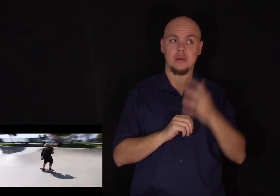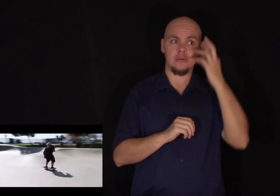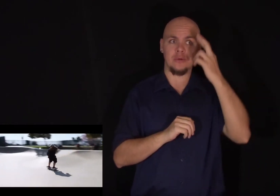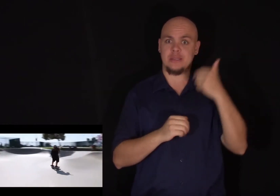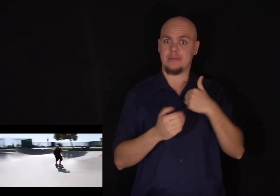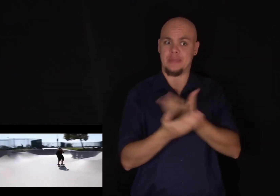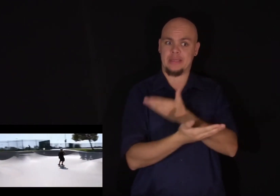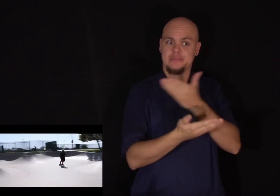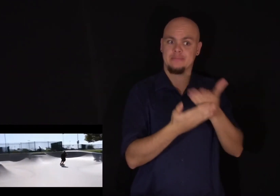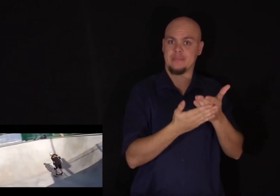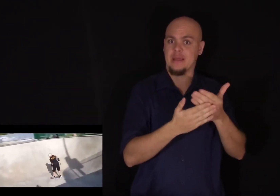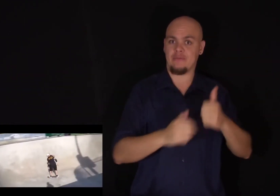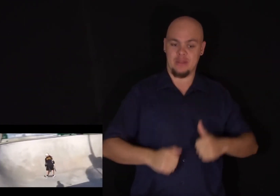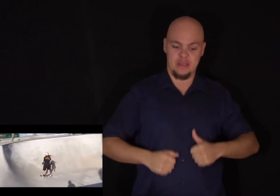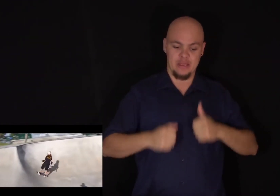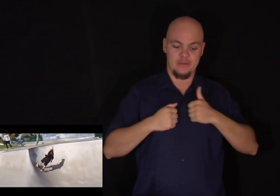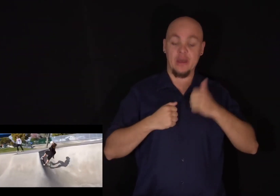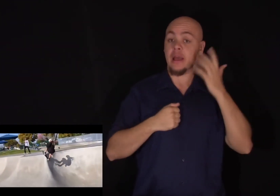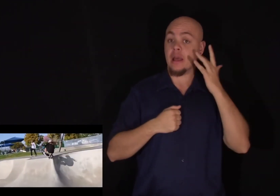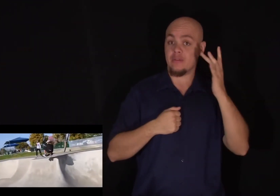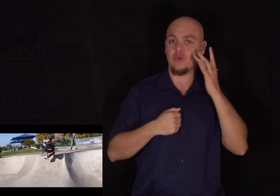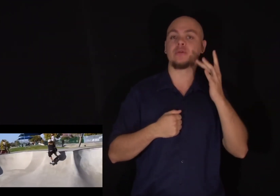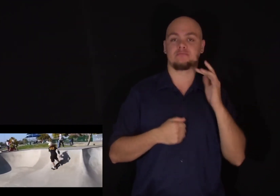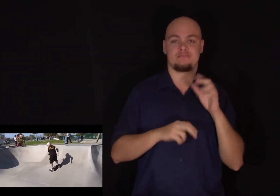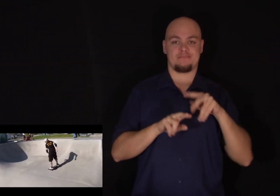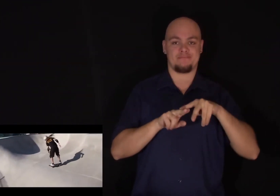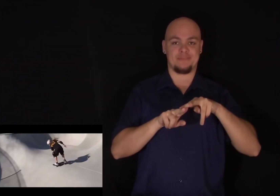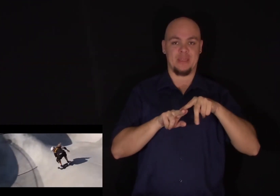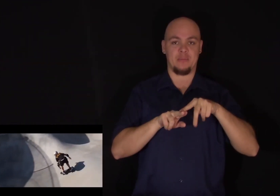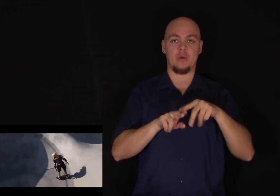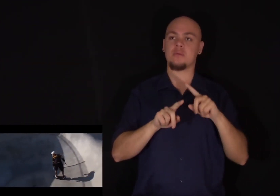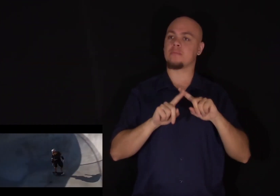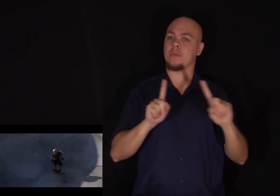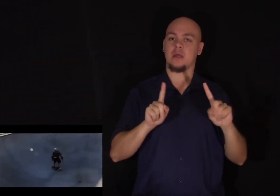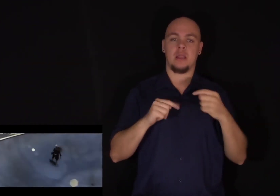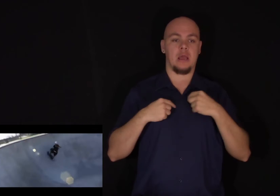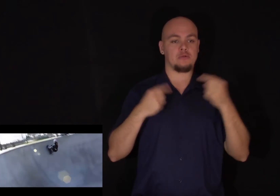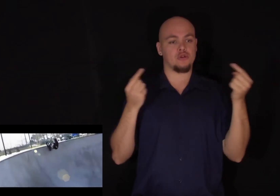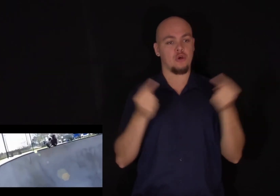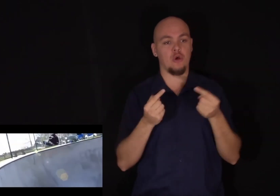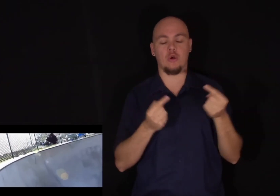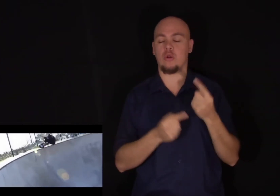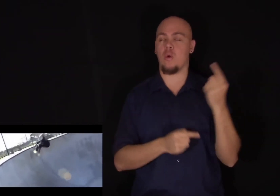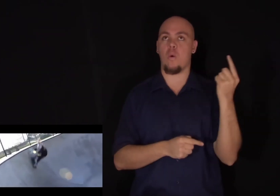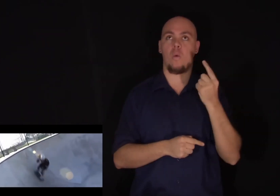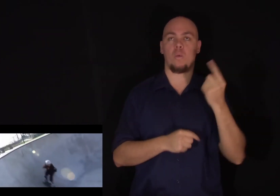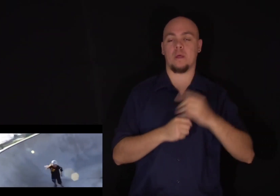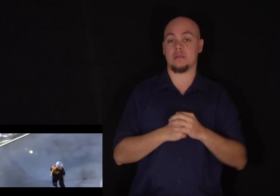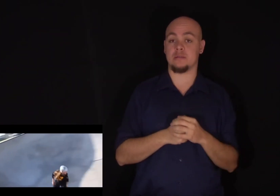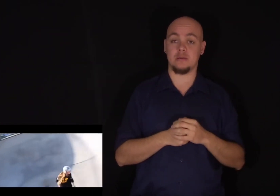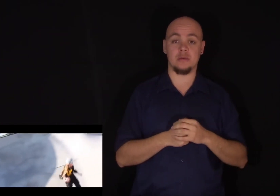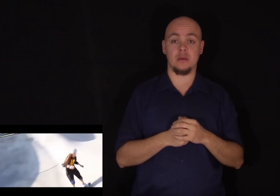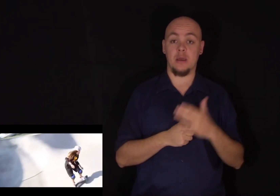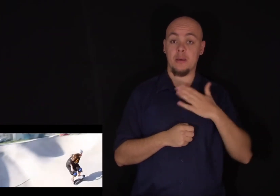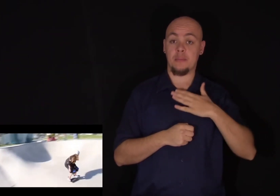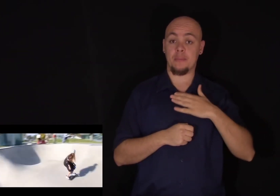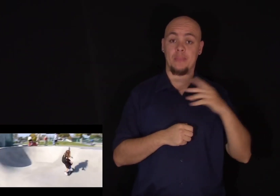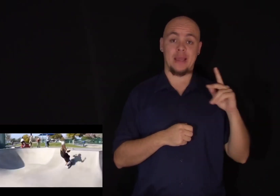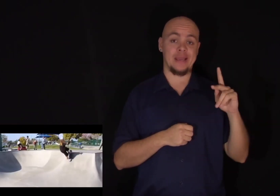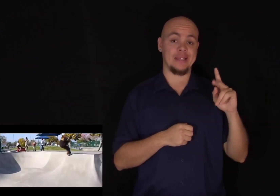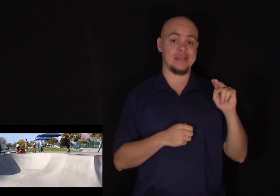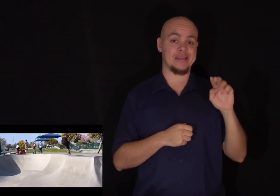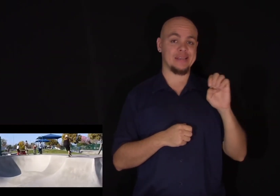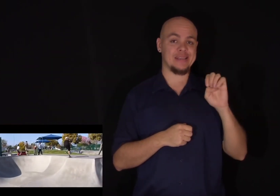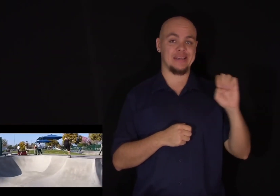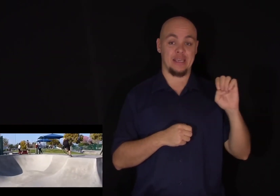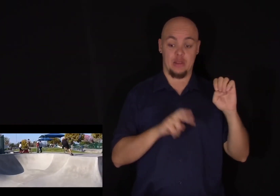in California. But eventually it got to a point where I was getting too hurt all the time. I had torn 3 ligaments in my